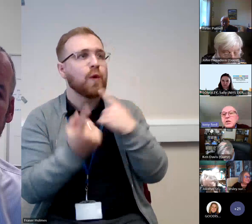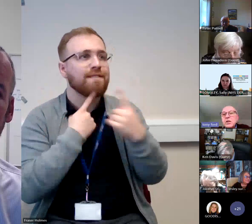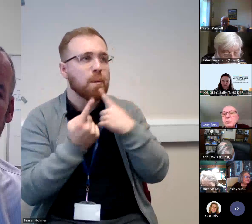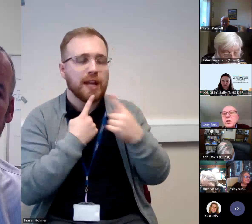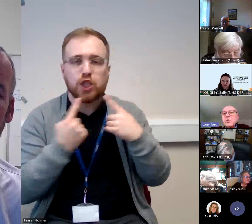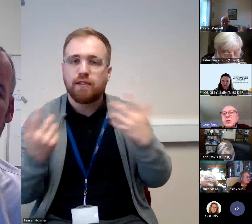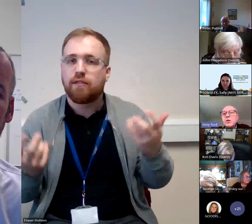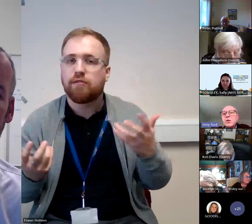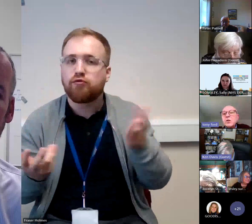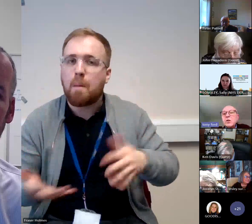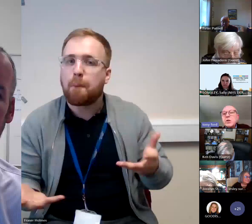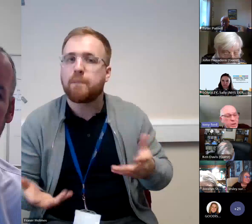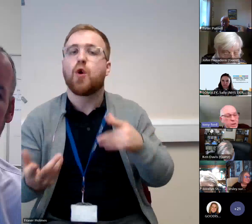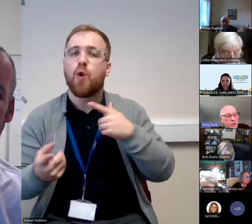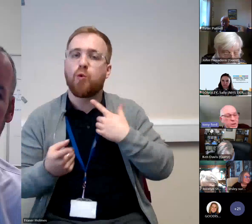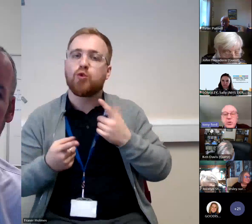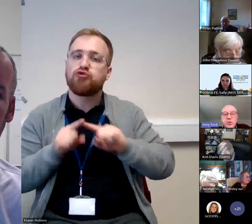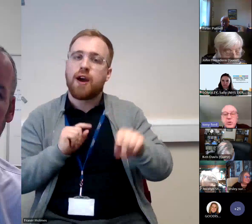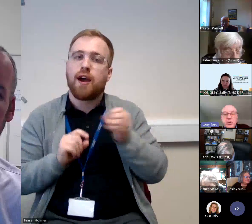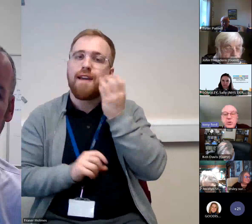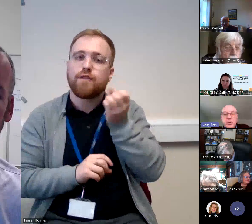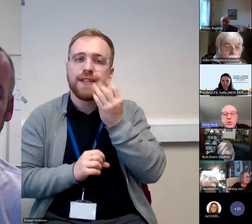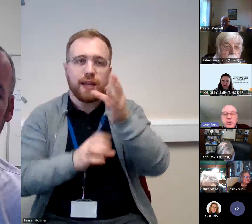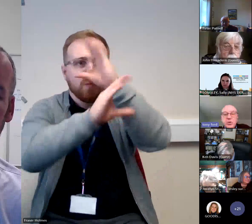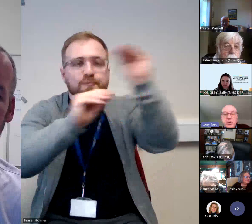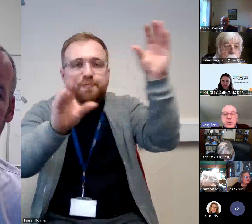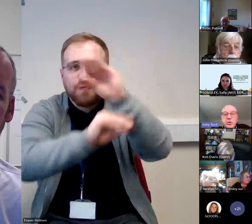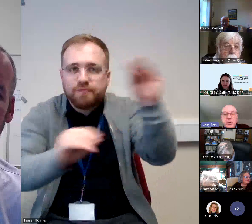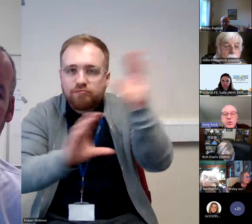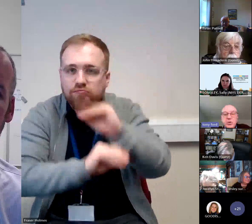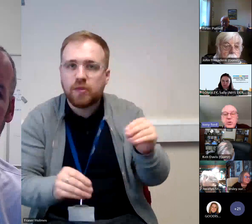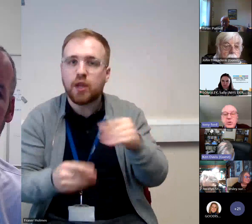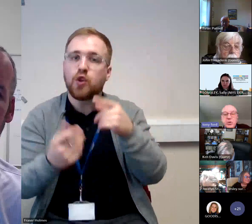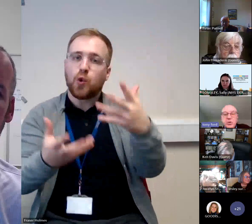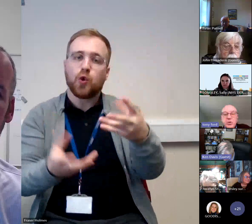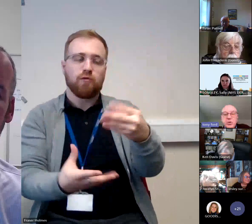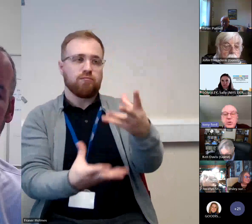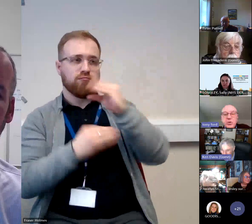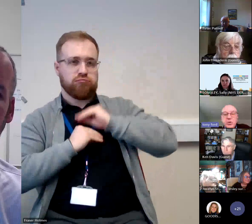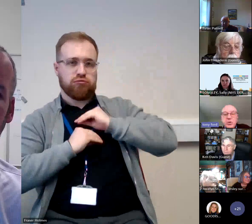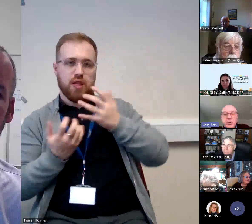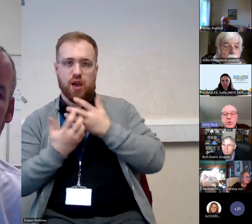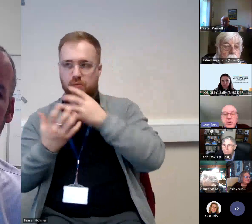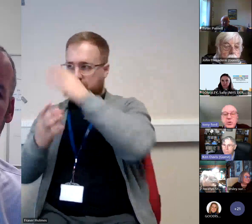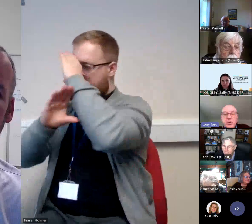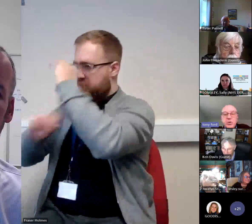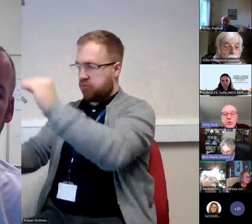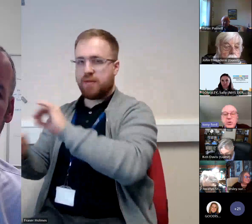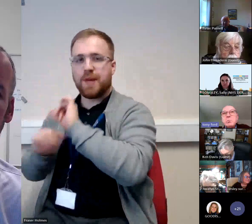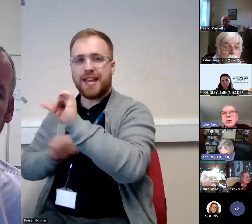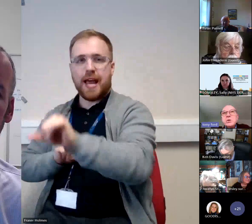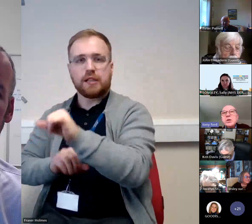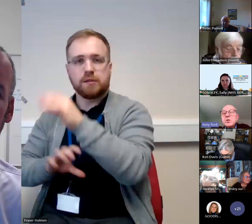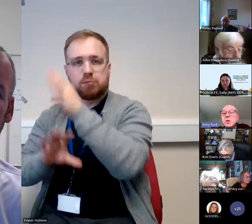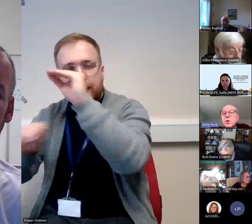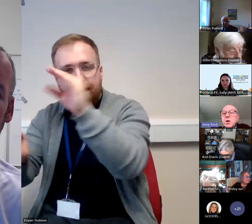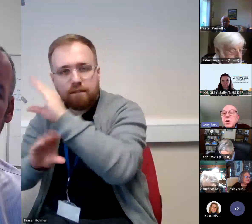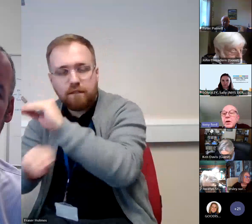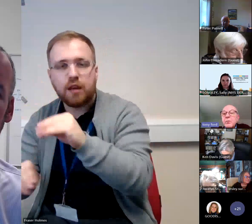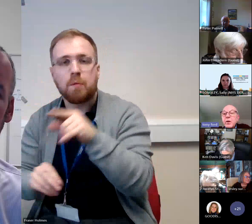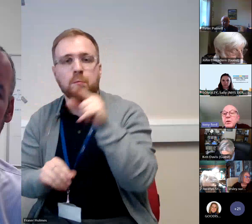this daily briefing to try and tell people, and you've given me lots of things that I can tell them about in my next briefing. But you